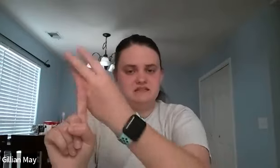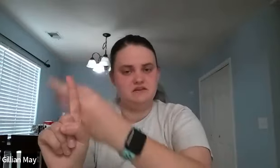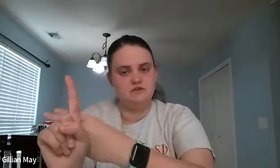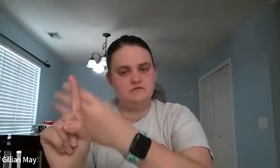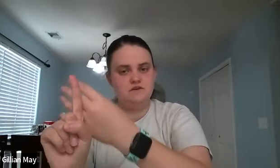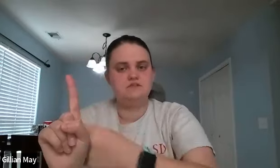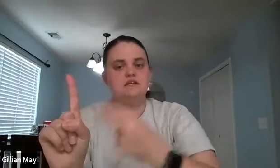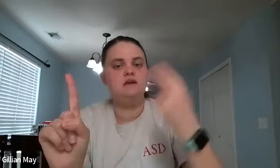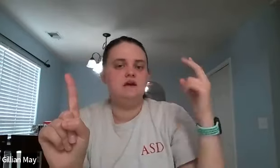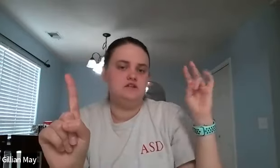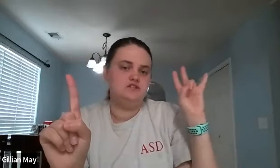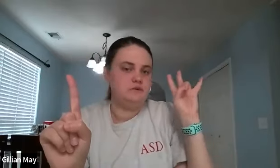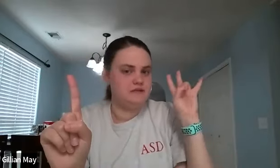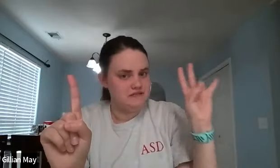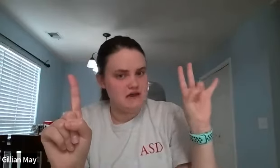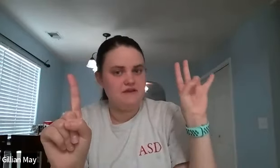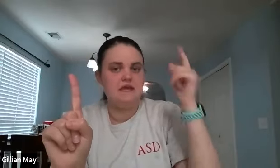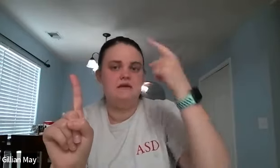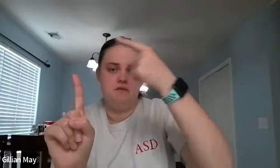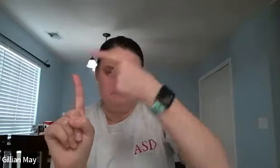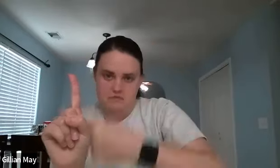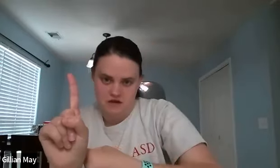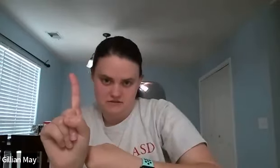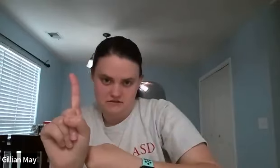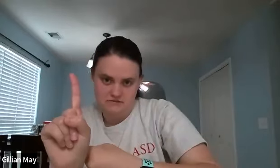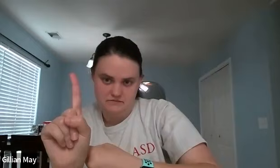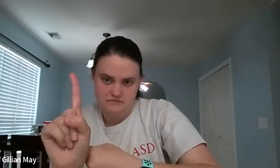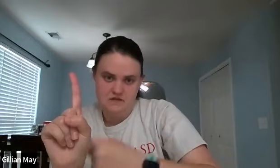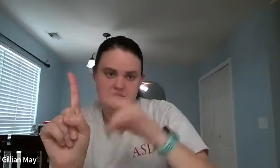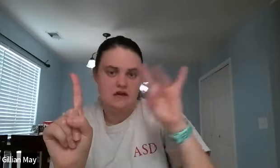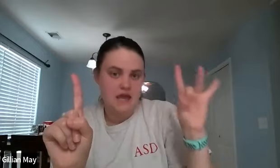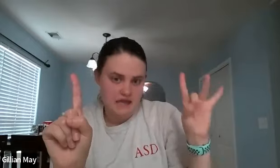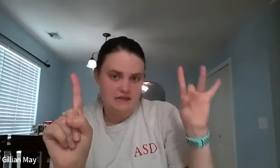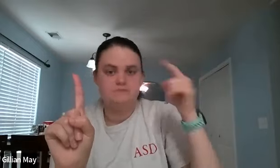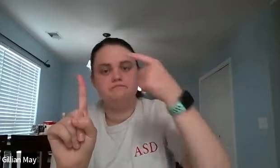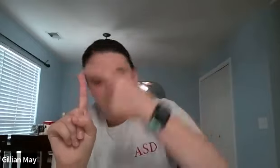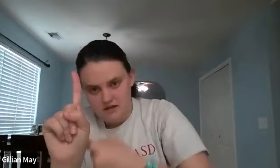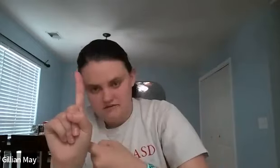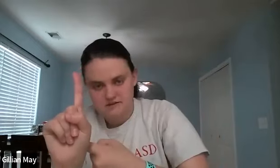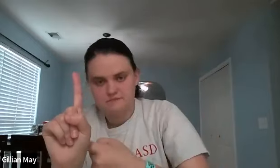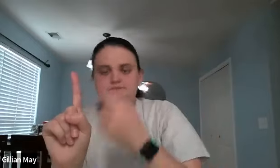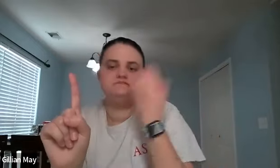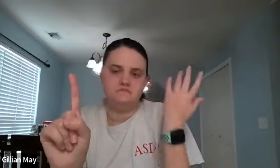little confusing, doing 7 months, 8 months.